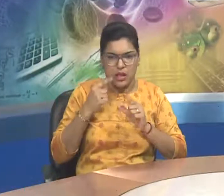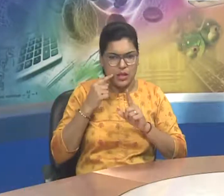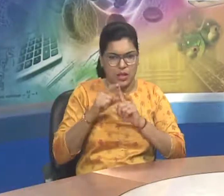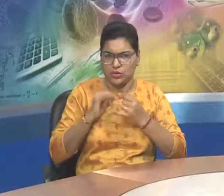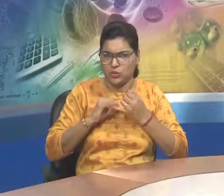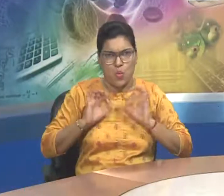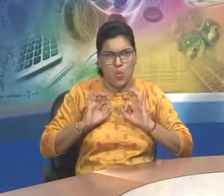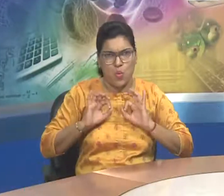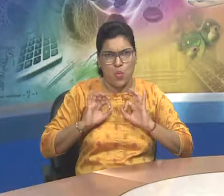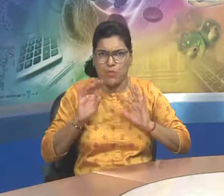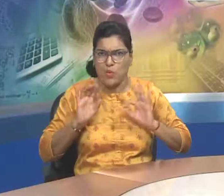and